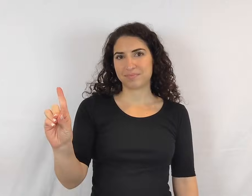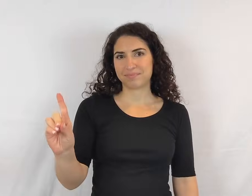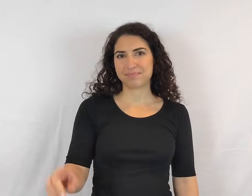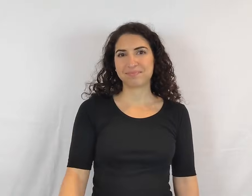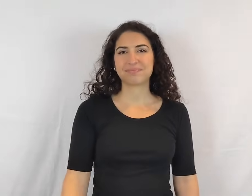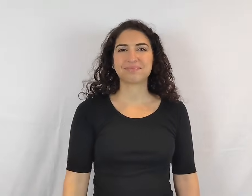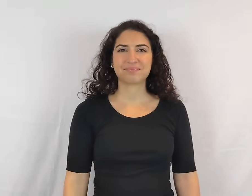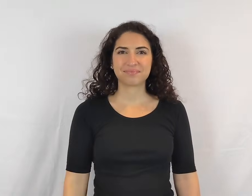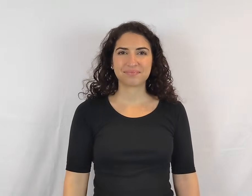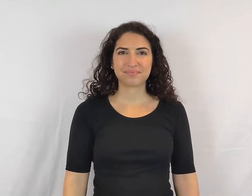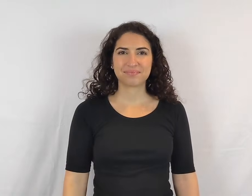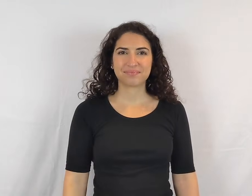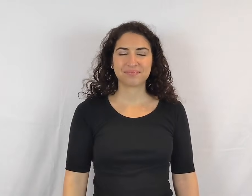2001.